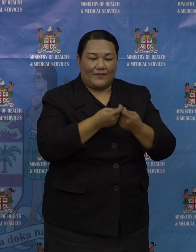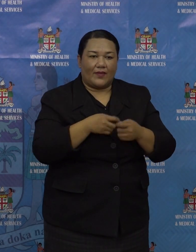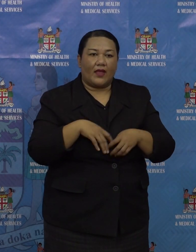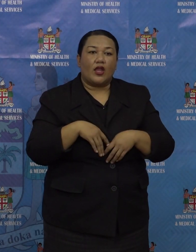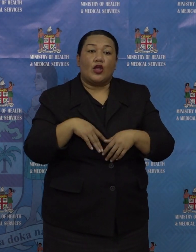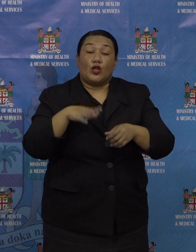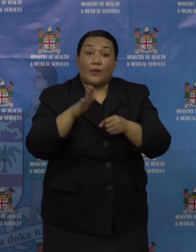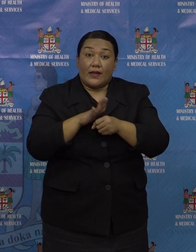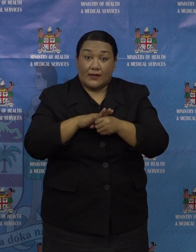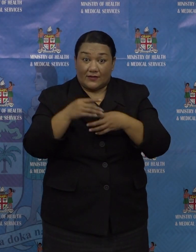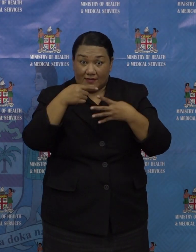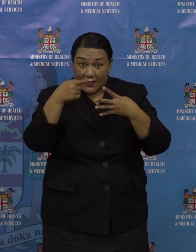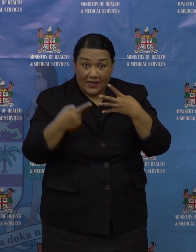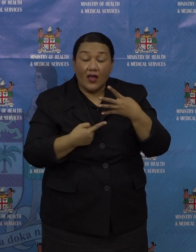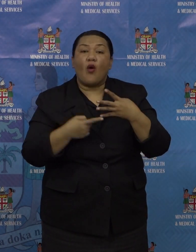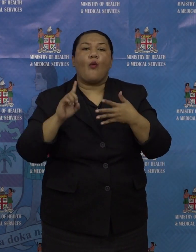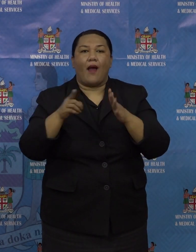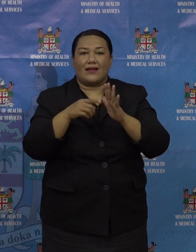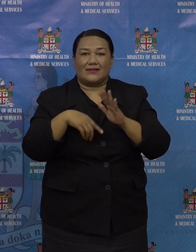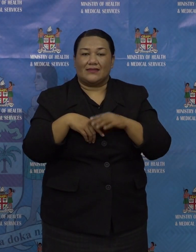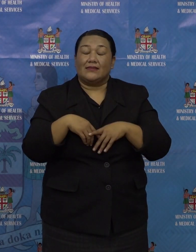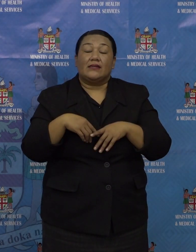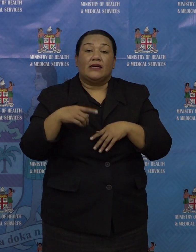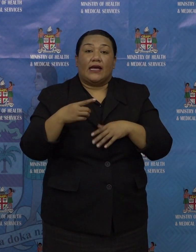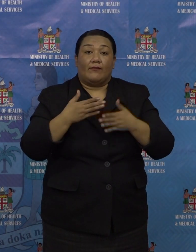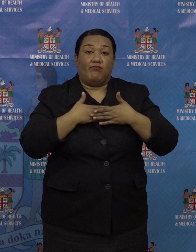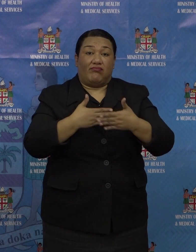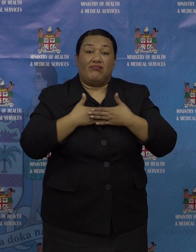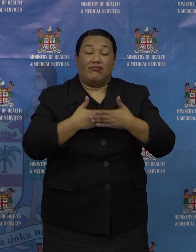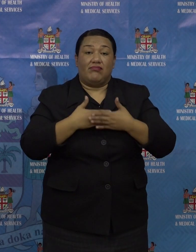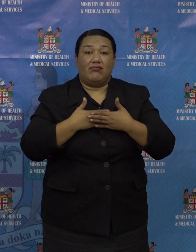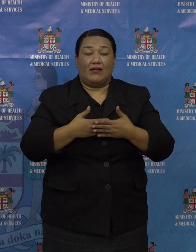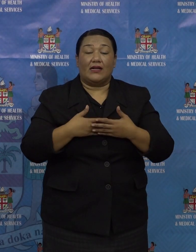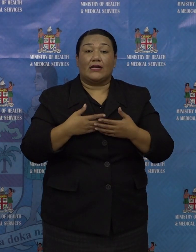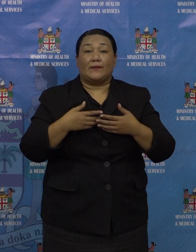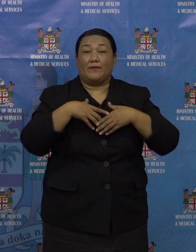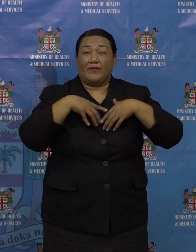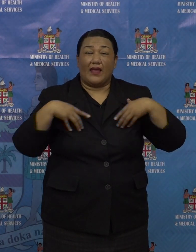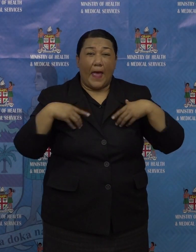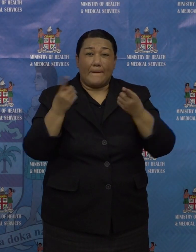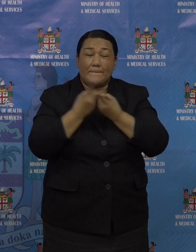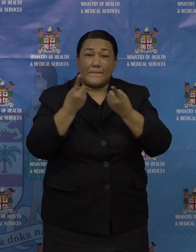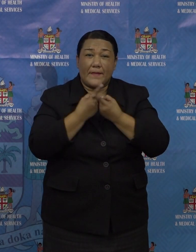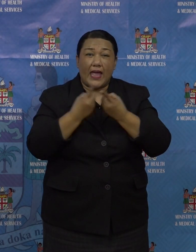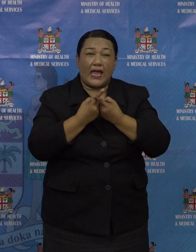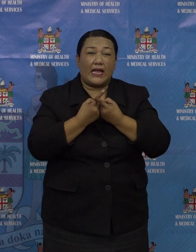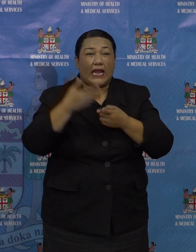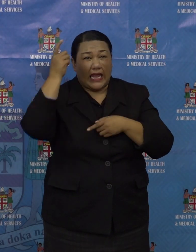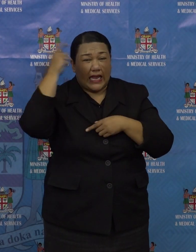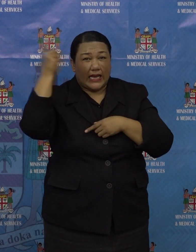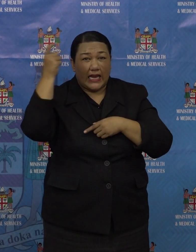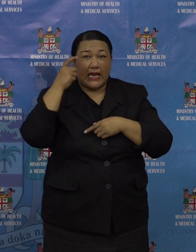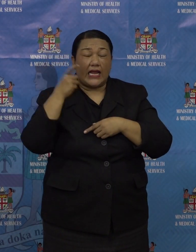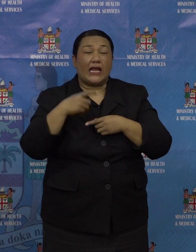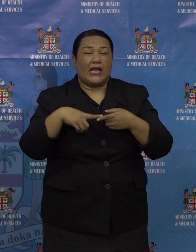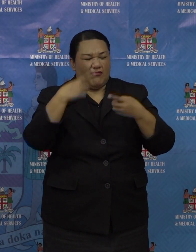COVID-19, which include difficulty breathing, chest pain, severe headache. If you have any of these symptoms, please come forward